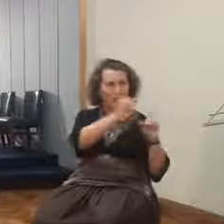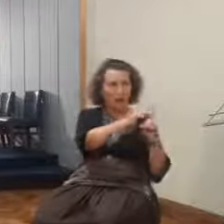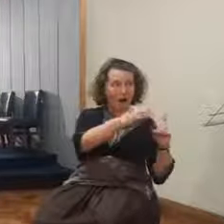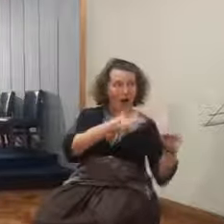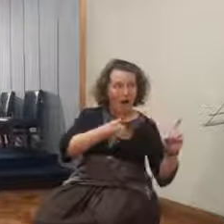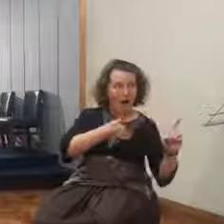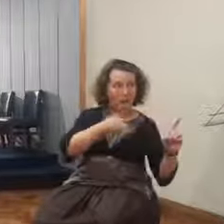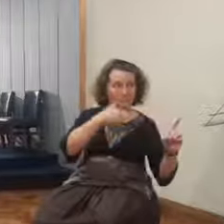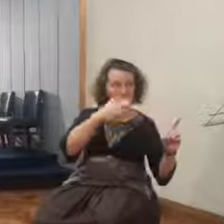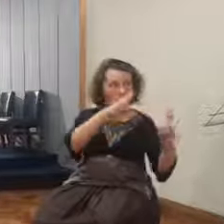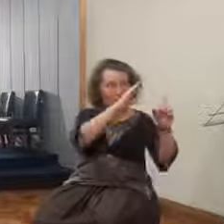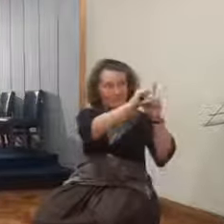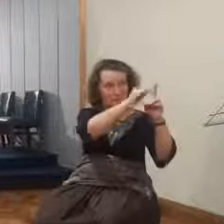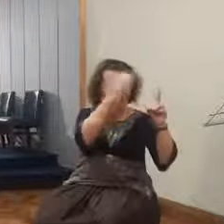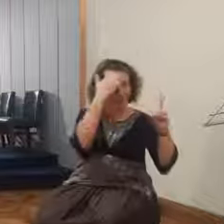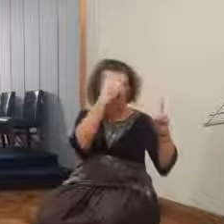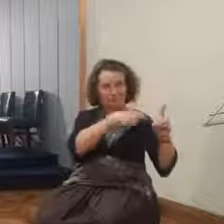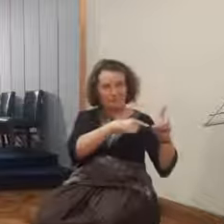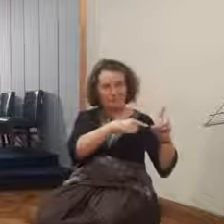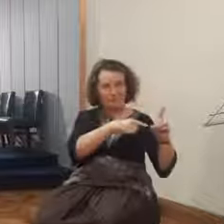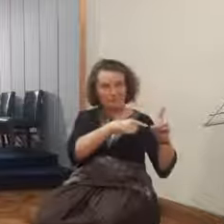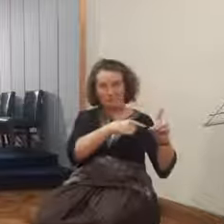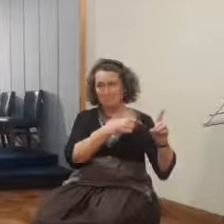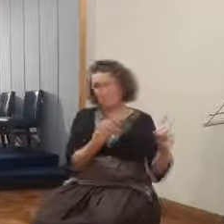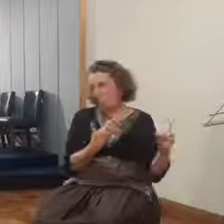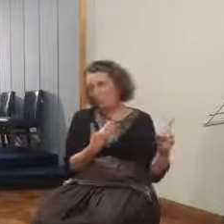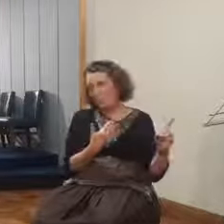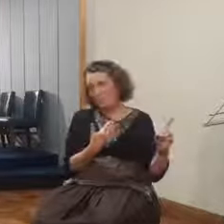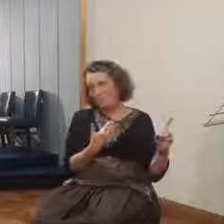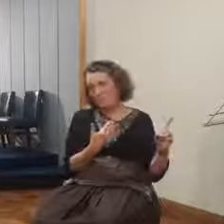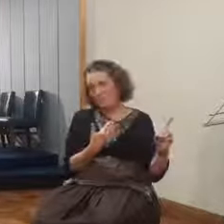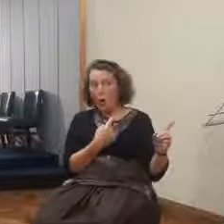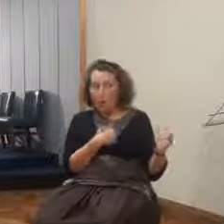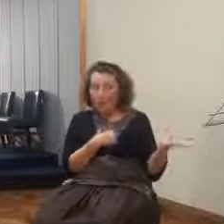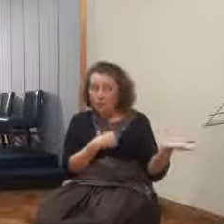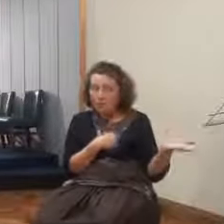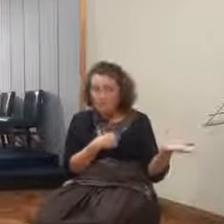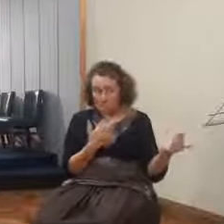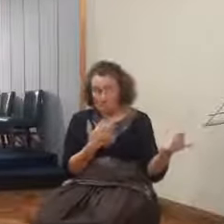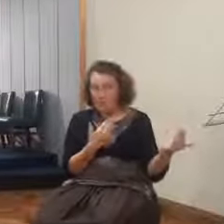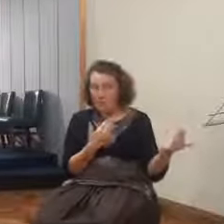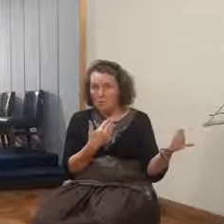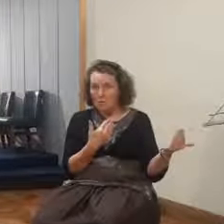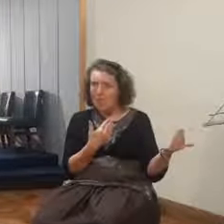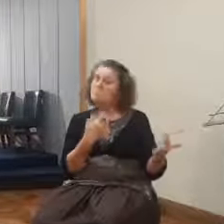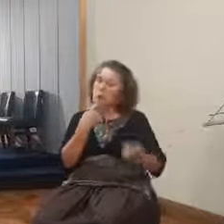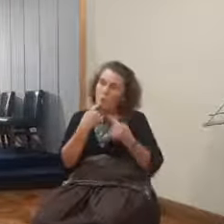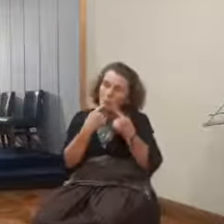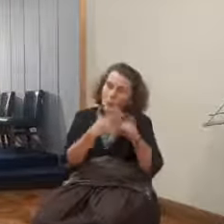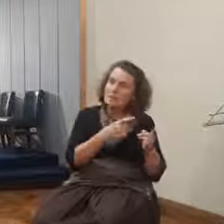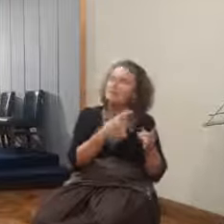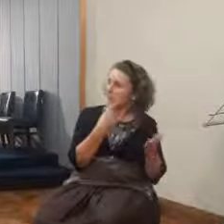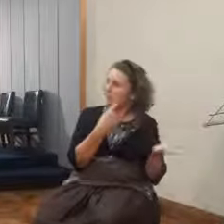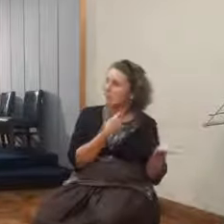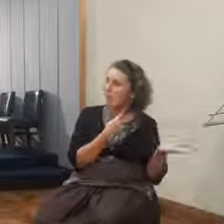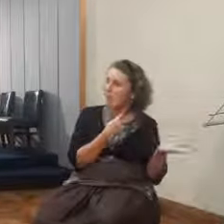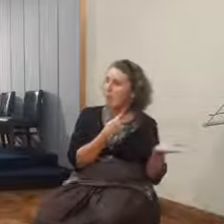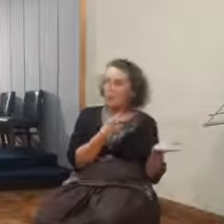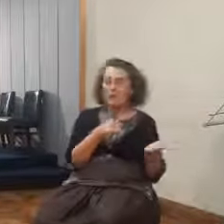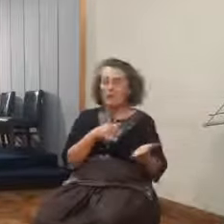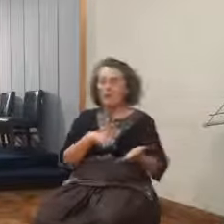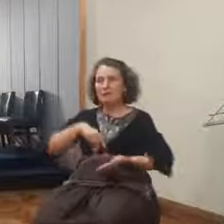or isn't honest. You don't have to know. What if you stand up to preach to a great congregation of people?